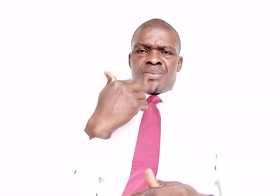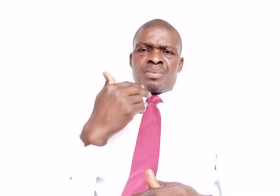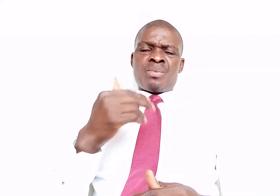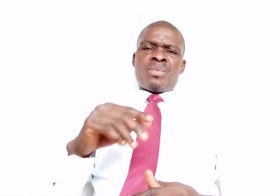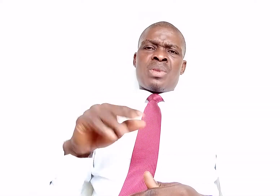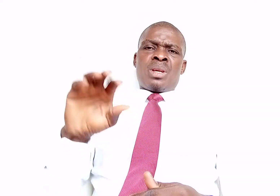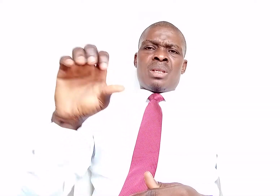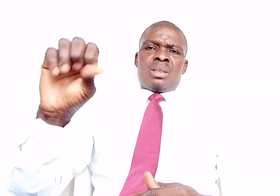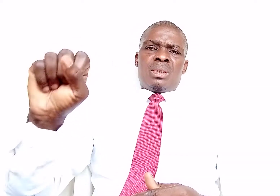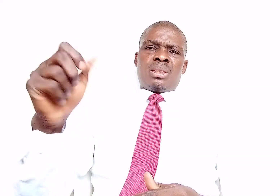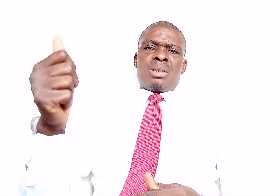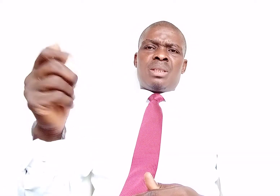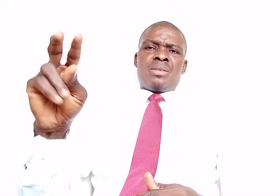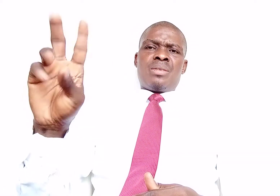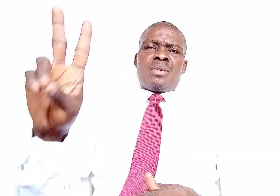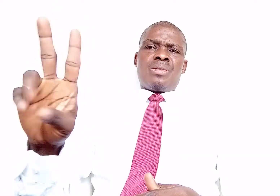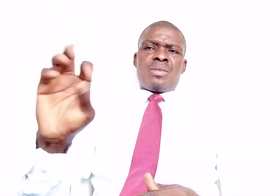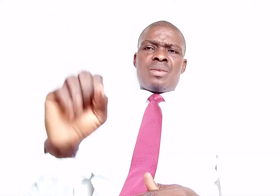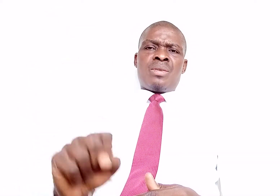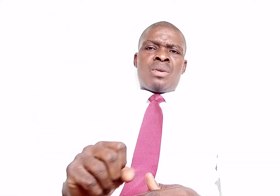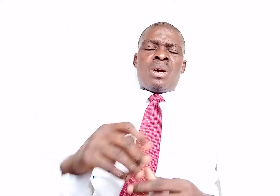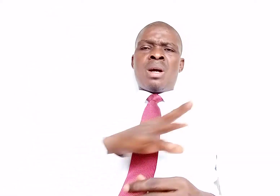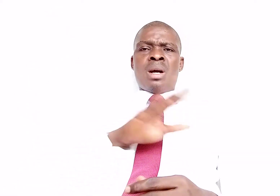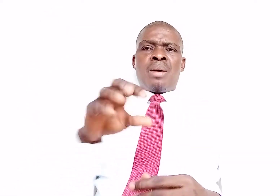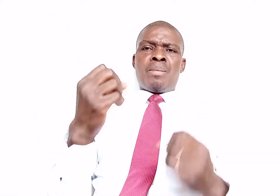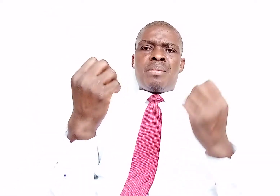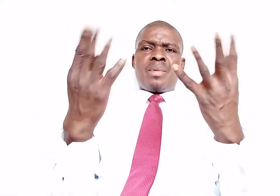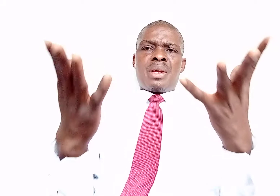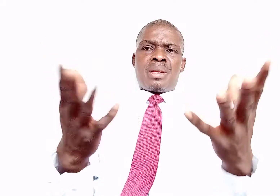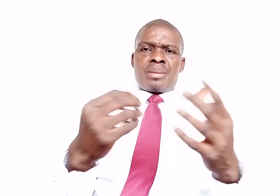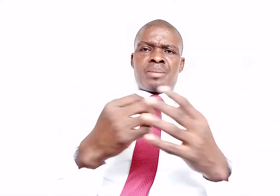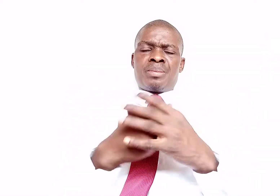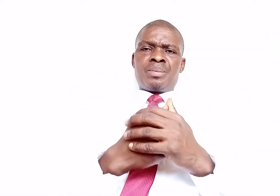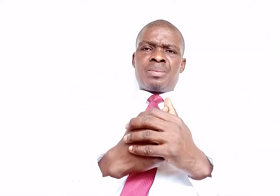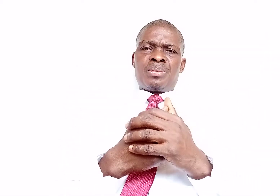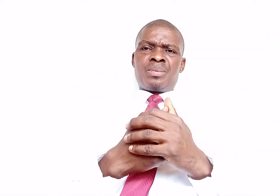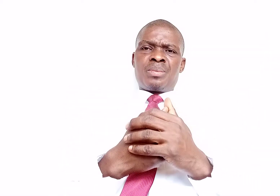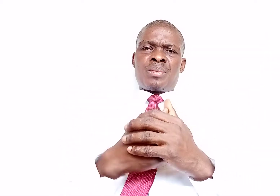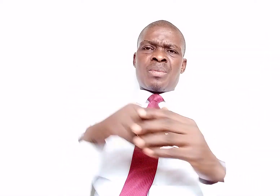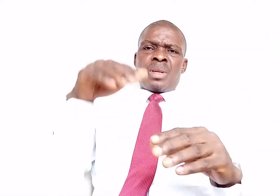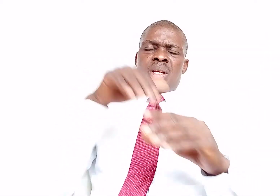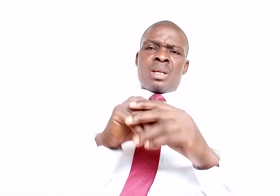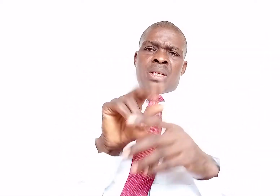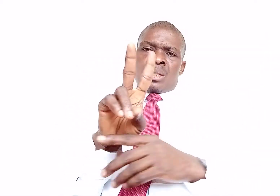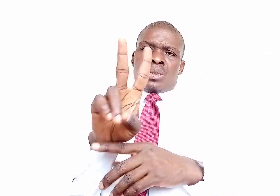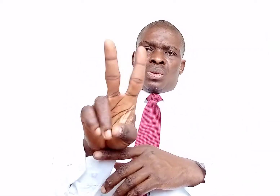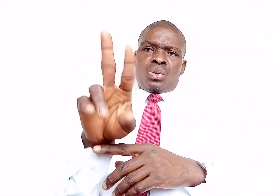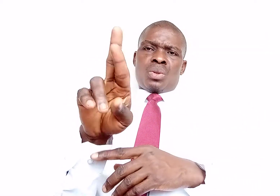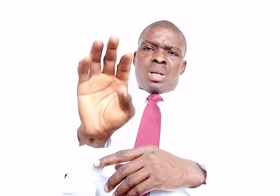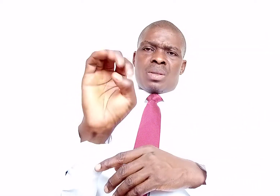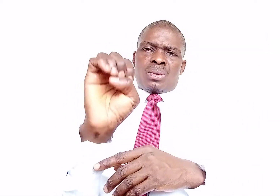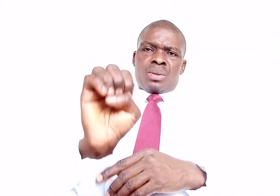savor, flavor, and many other examples. In URE, we have it in words like